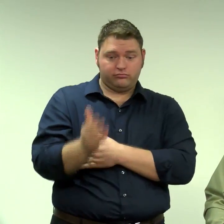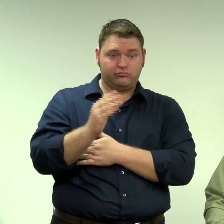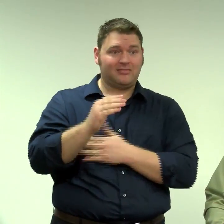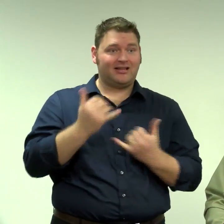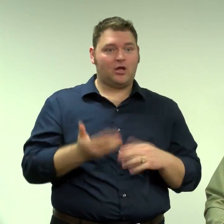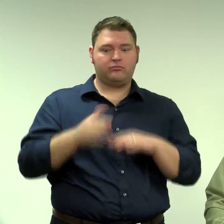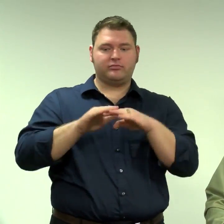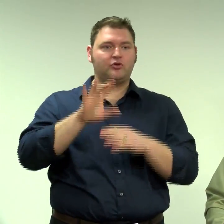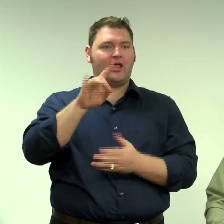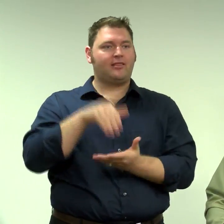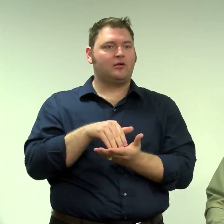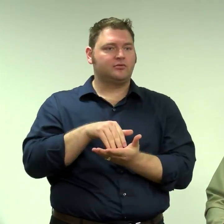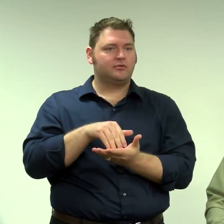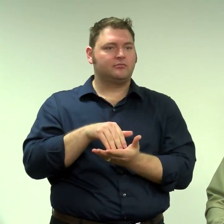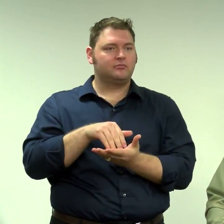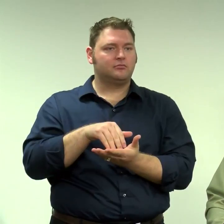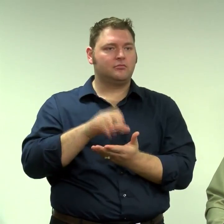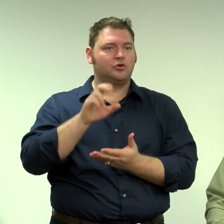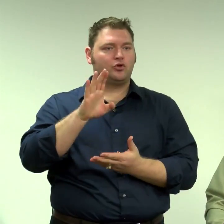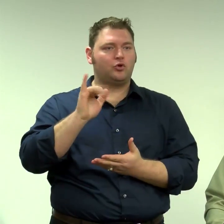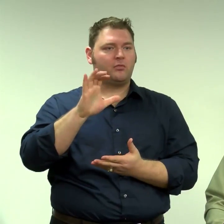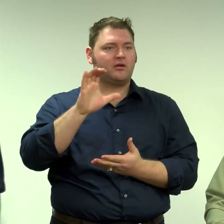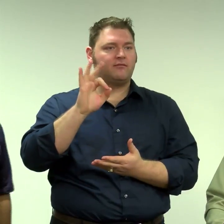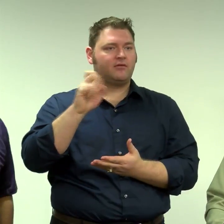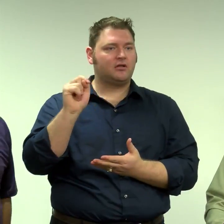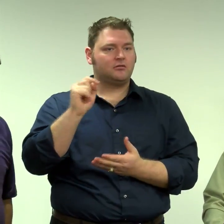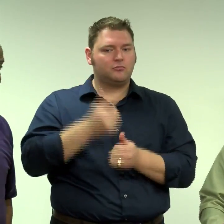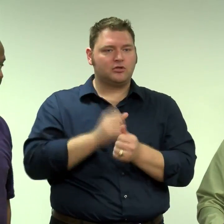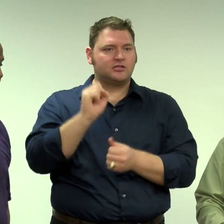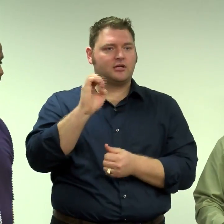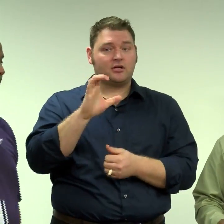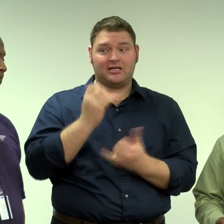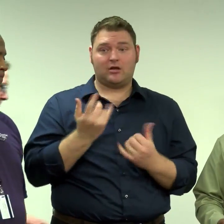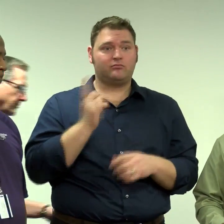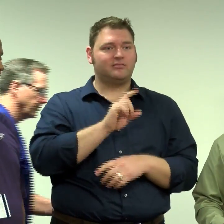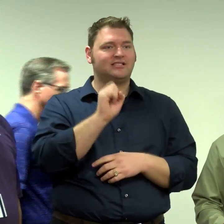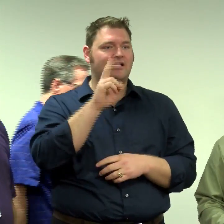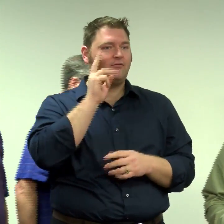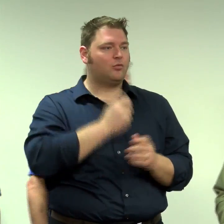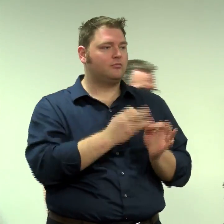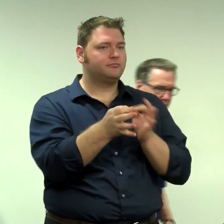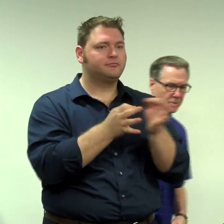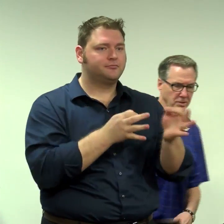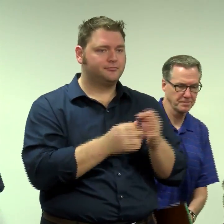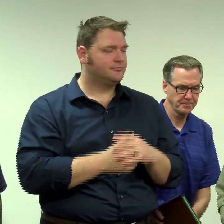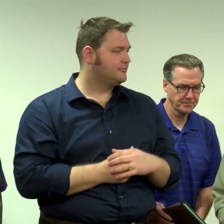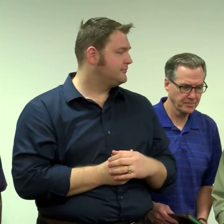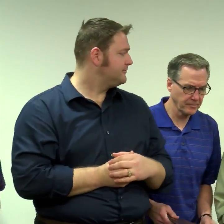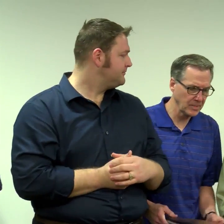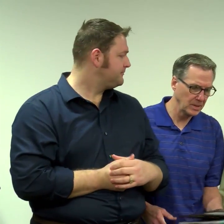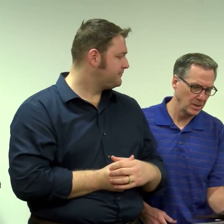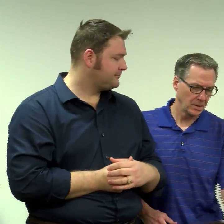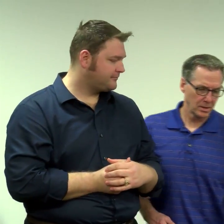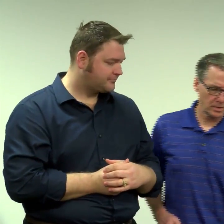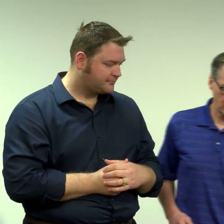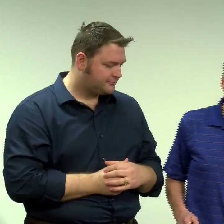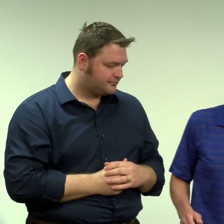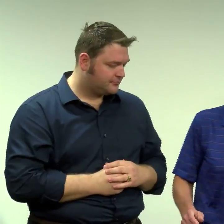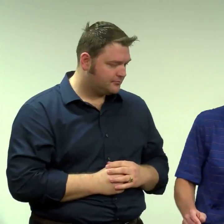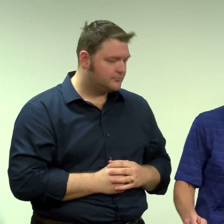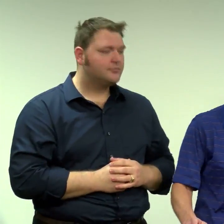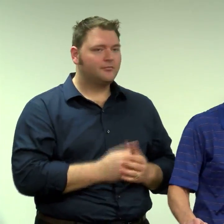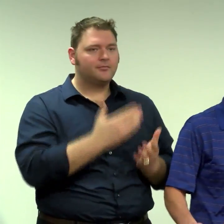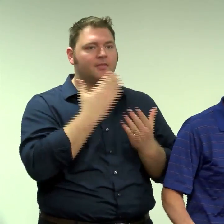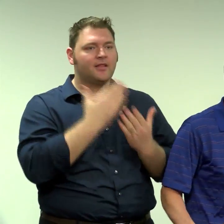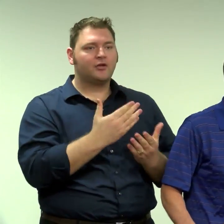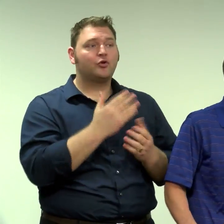But I want well, Steve, if you will come and kind of bring us up to date on that. Thank you, Mayor.